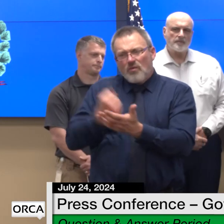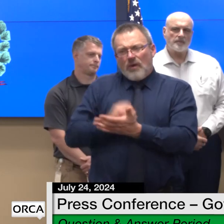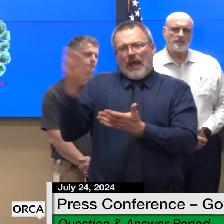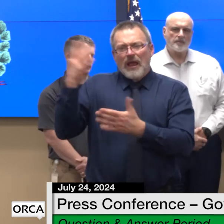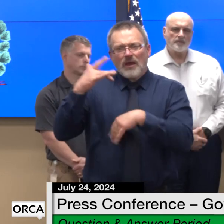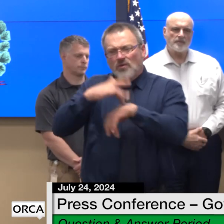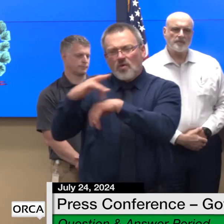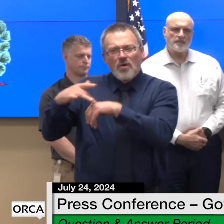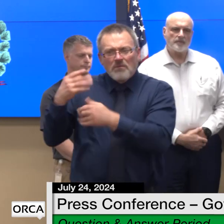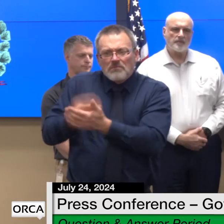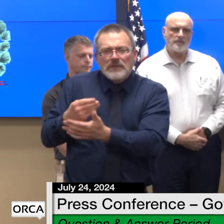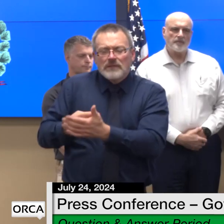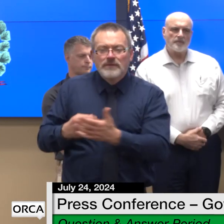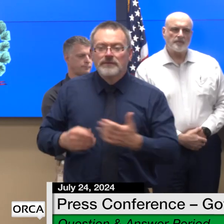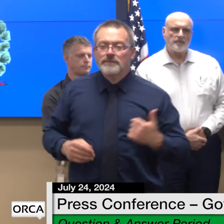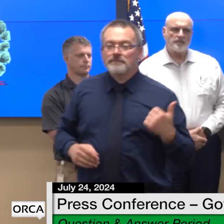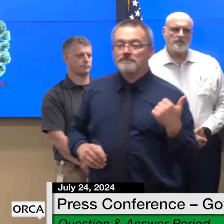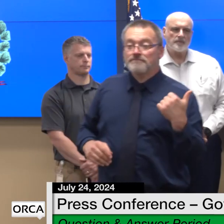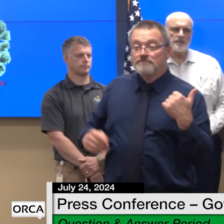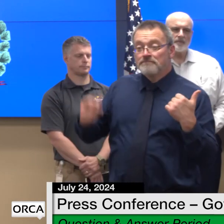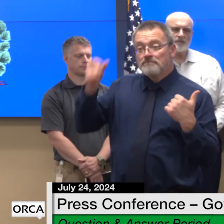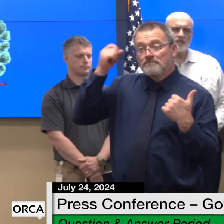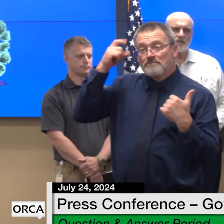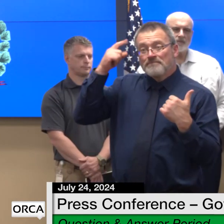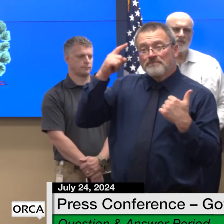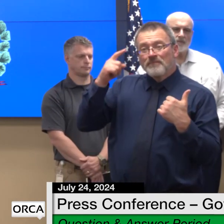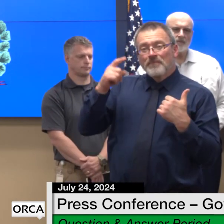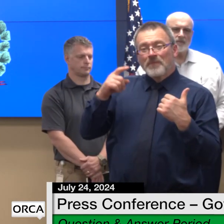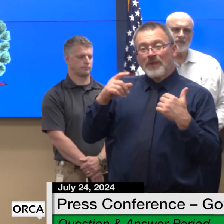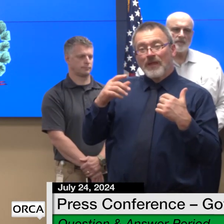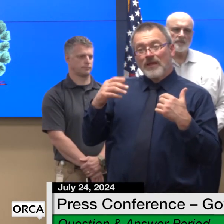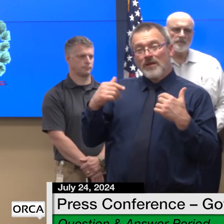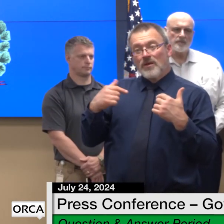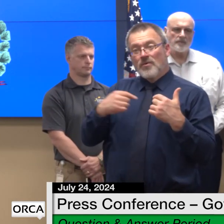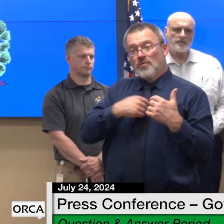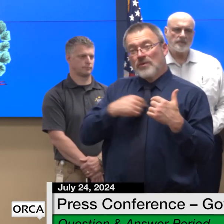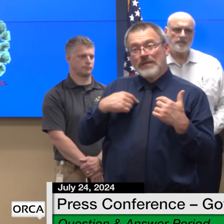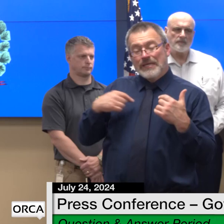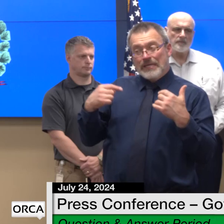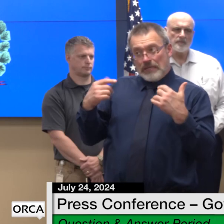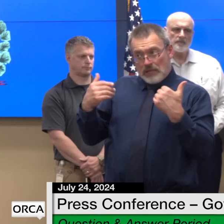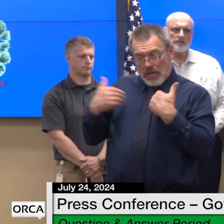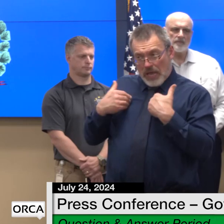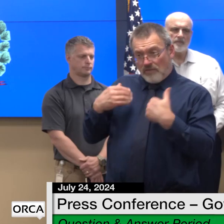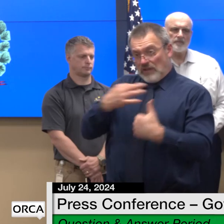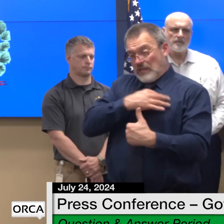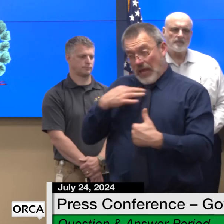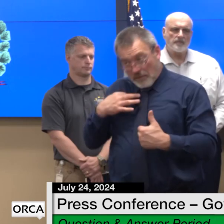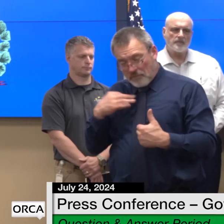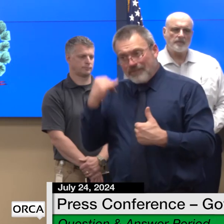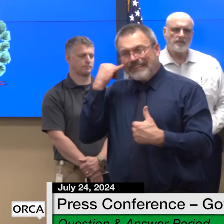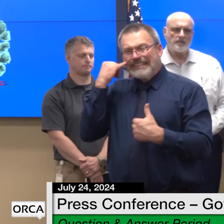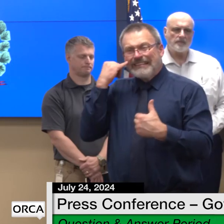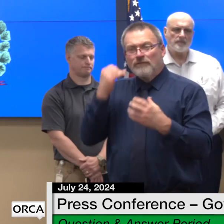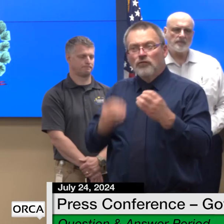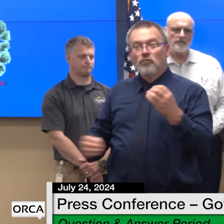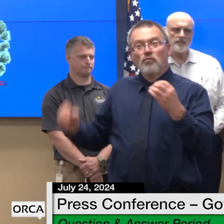have more of the recovery people in these centers than you have people coming in, I suppose that may be good